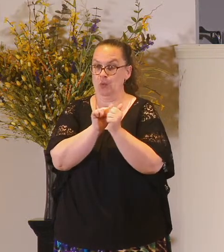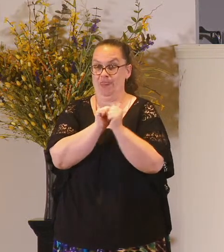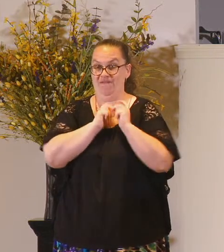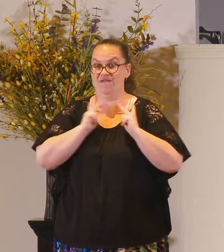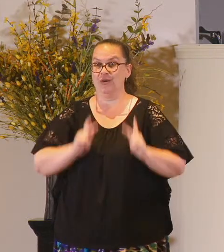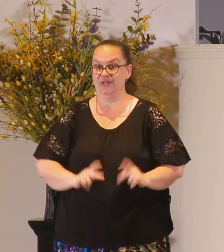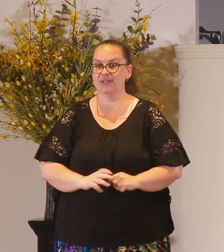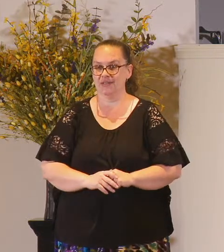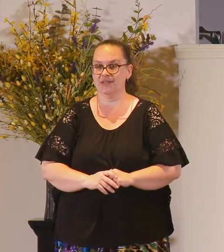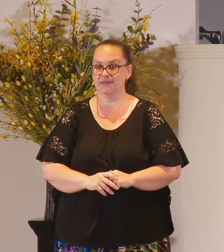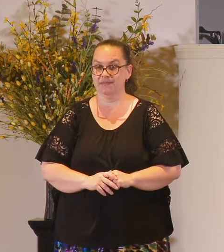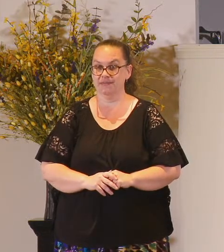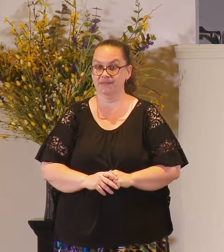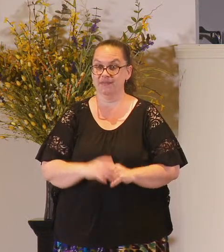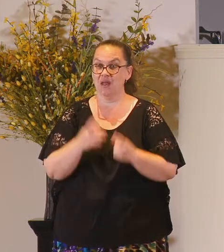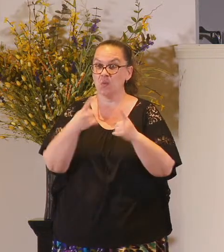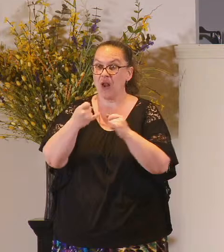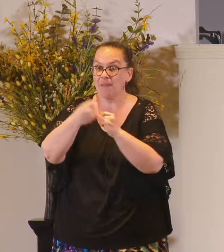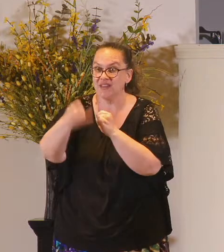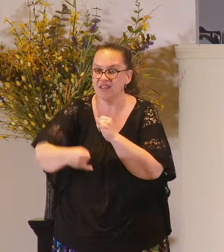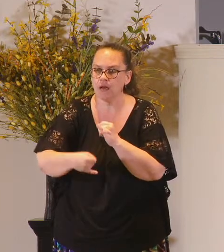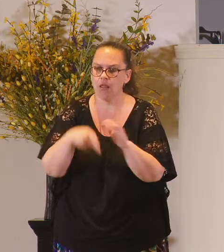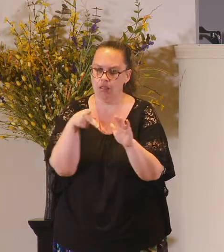And in the end, they're going to murder him.